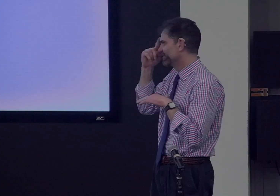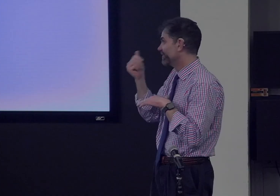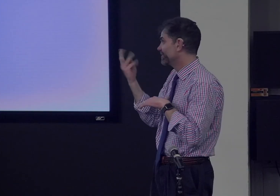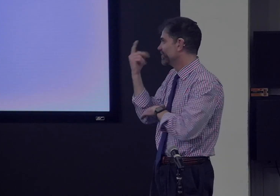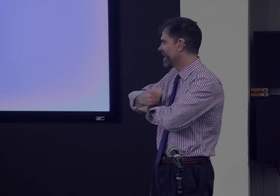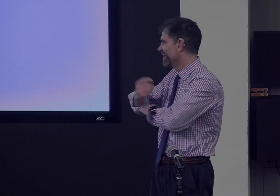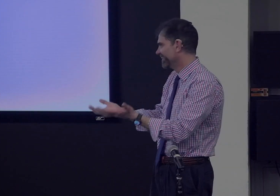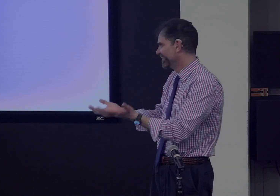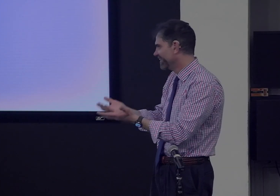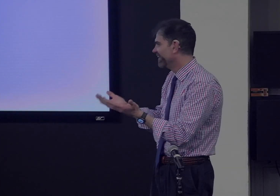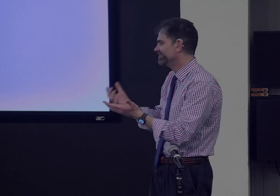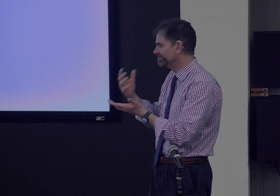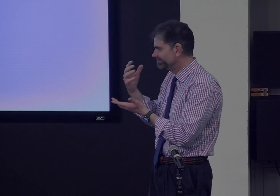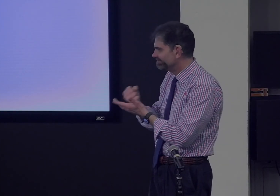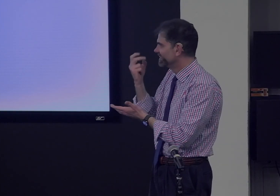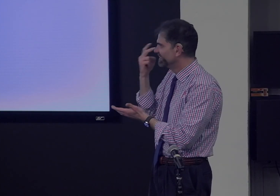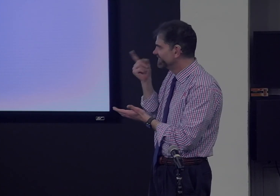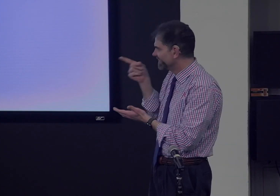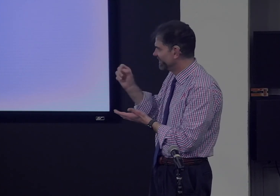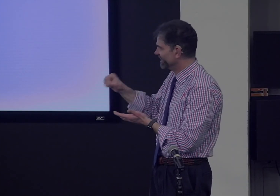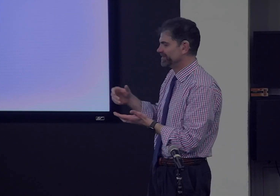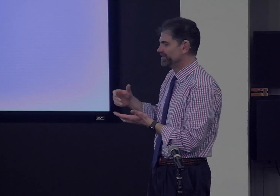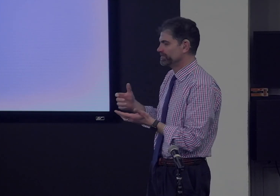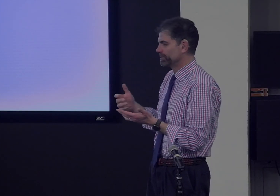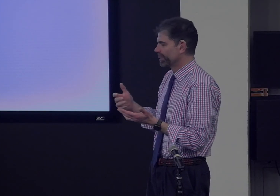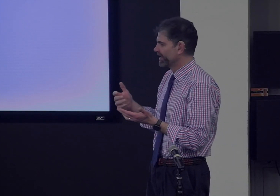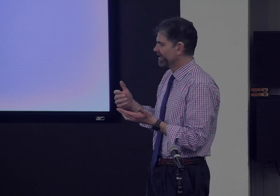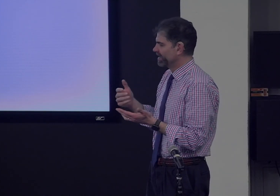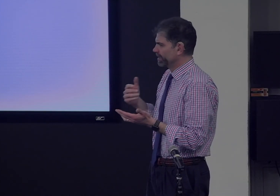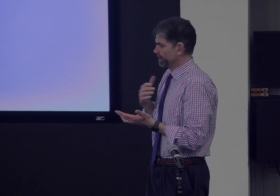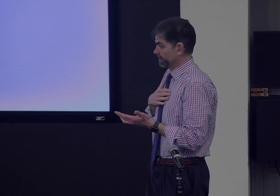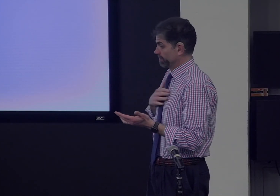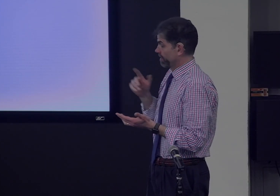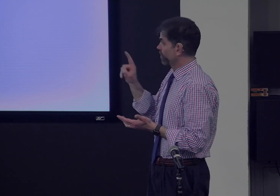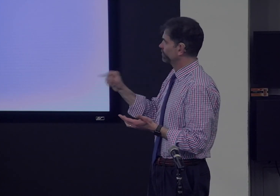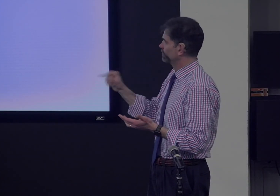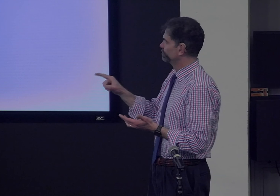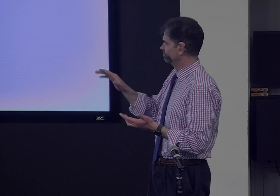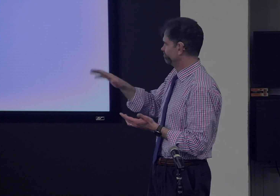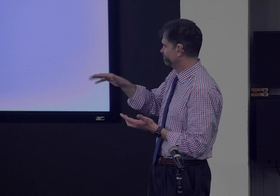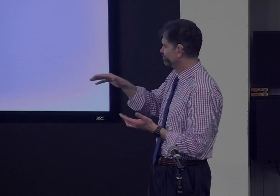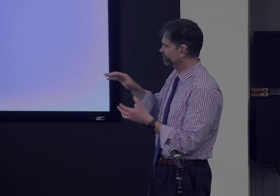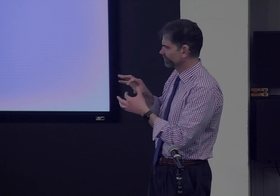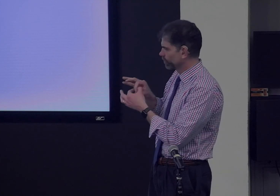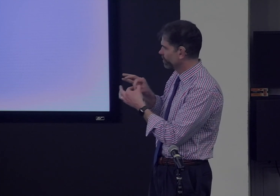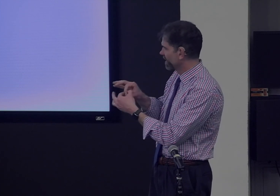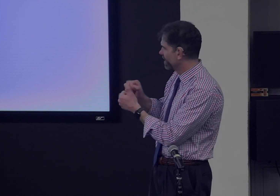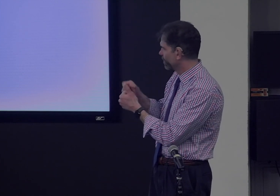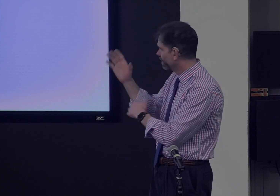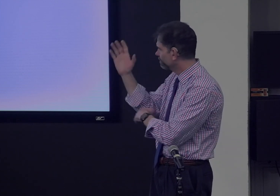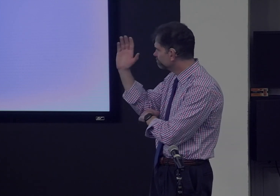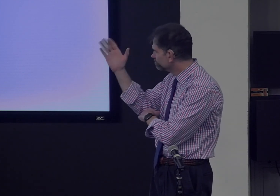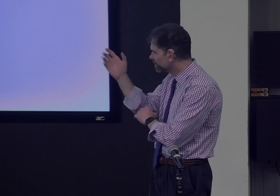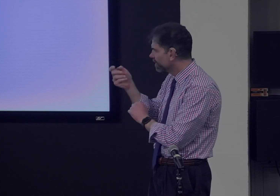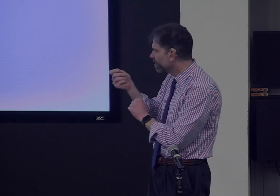I flew here for a few days to spend some time in DC and wanted to come up here and see your presentation. My question is